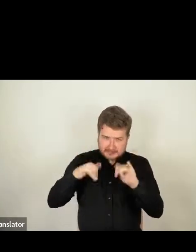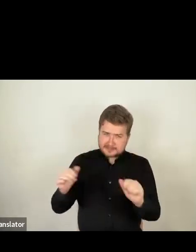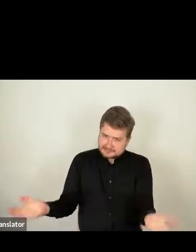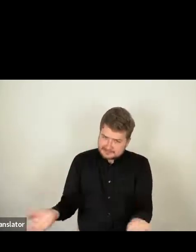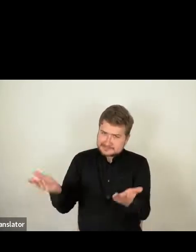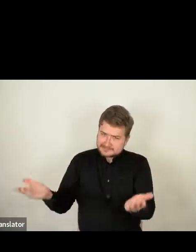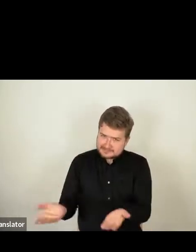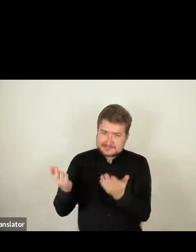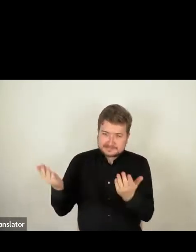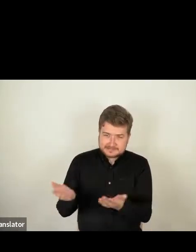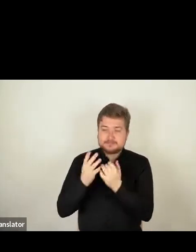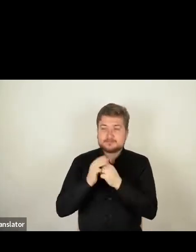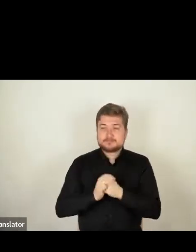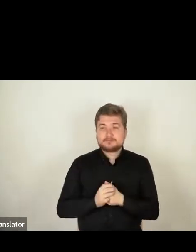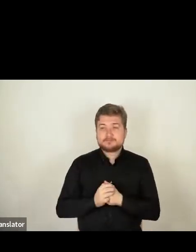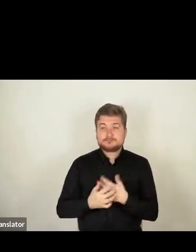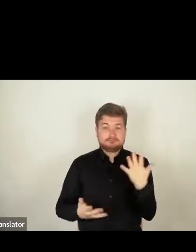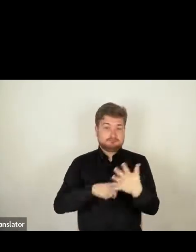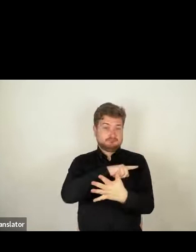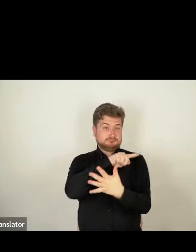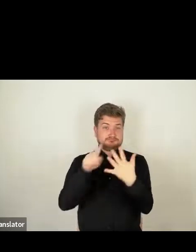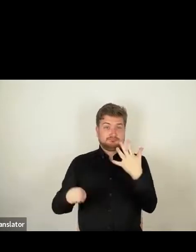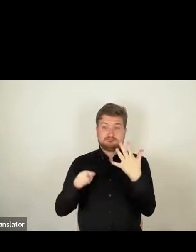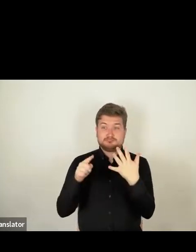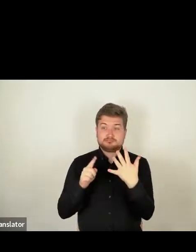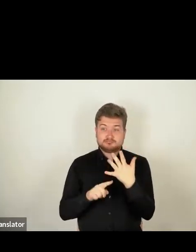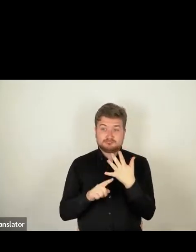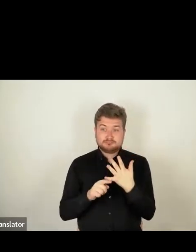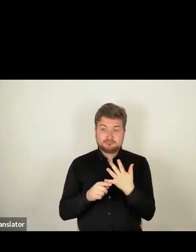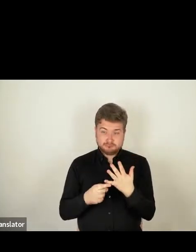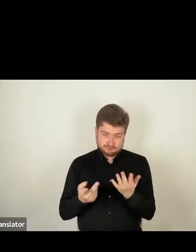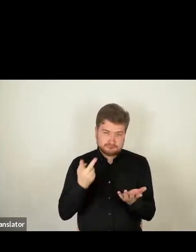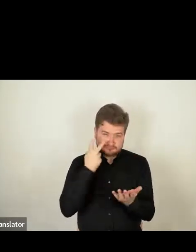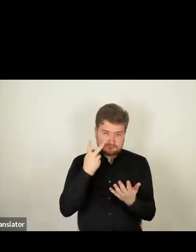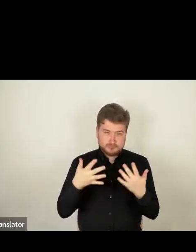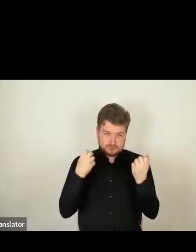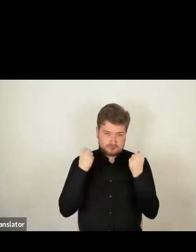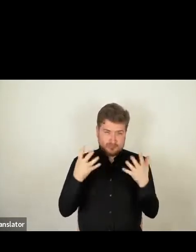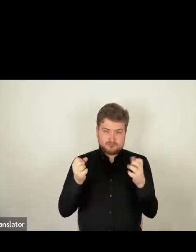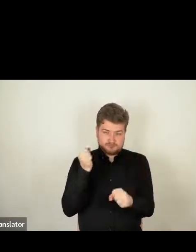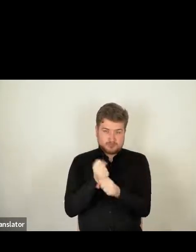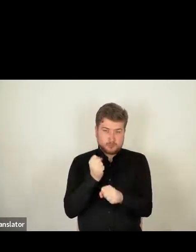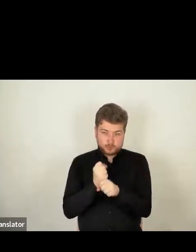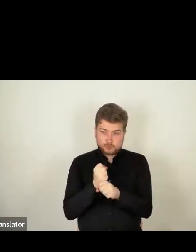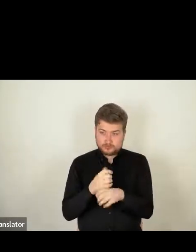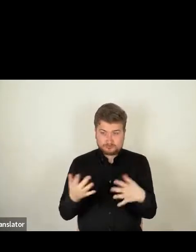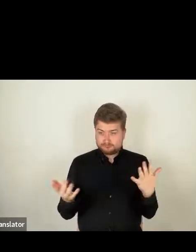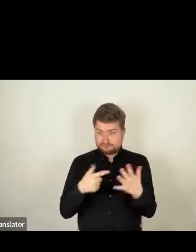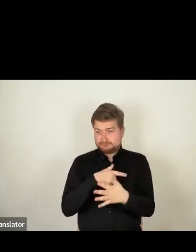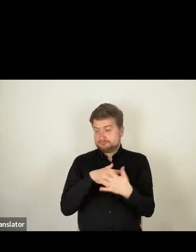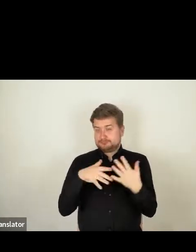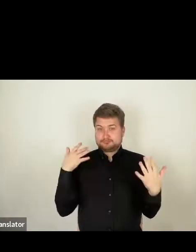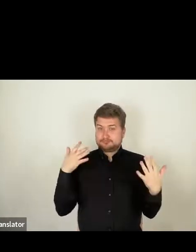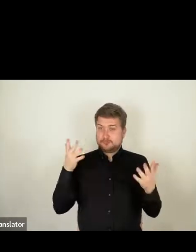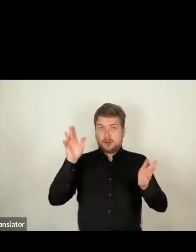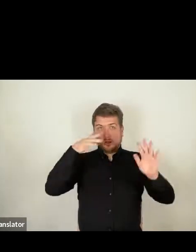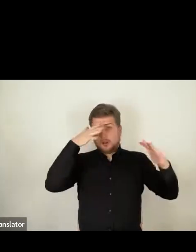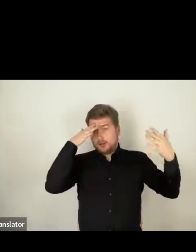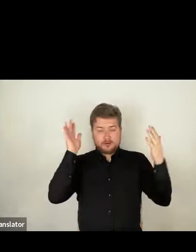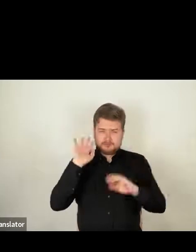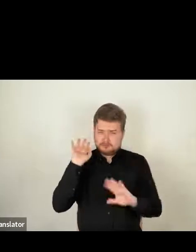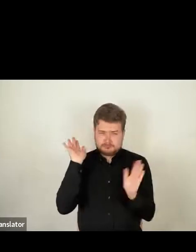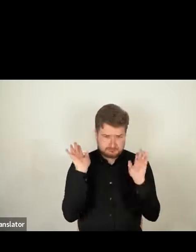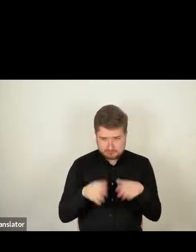So these five steps might, you know, sound like a lot of work, but they are not rocket science. ODIHR developed a very clear